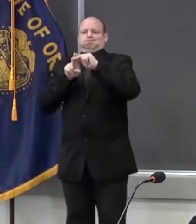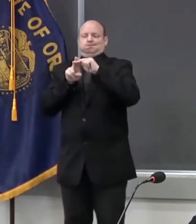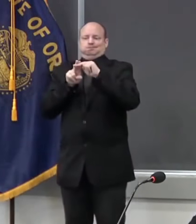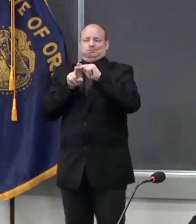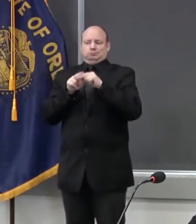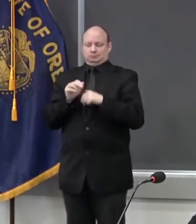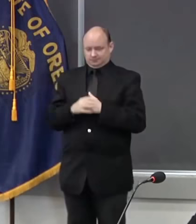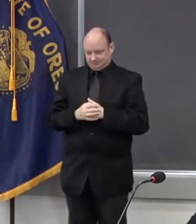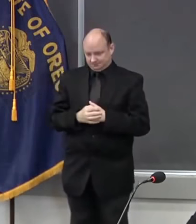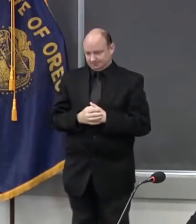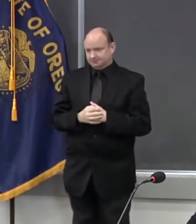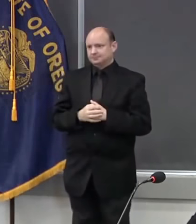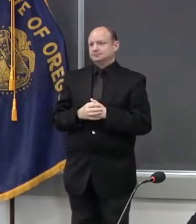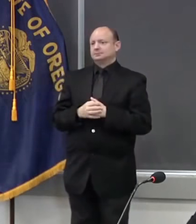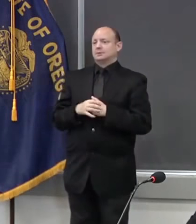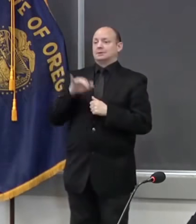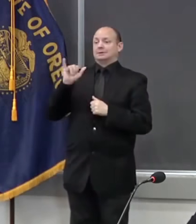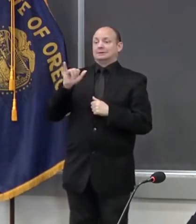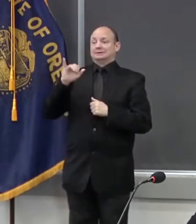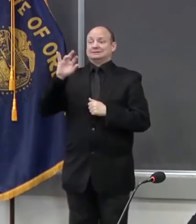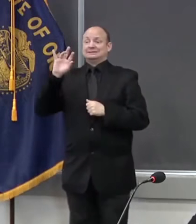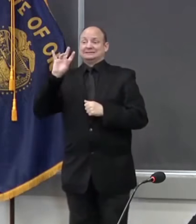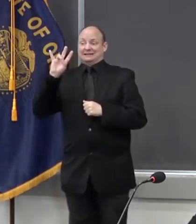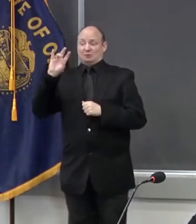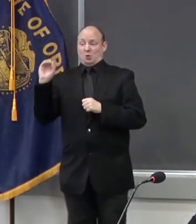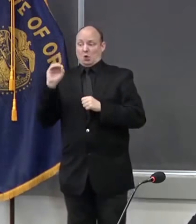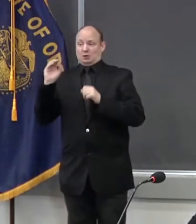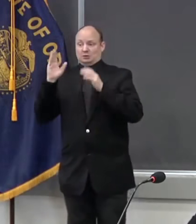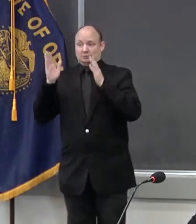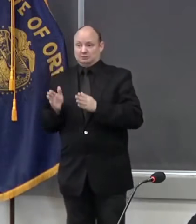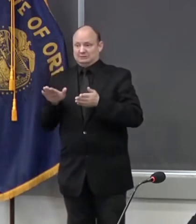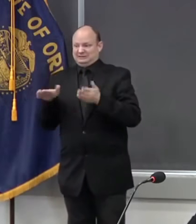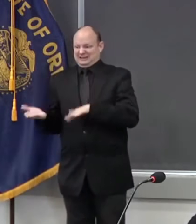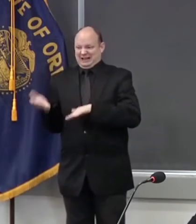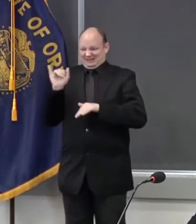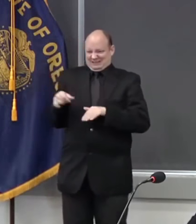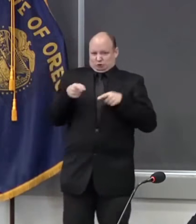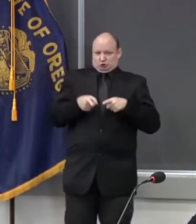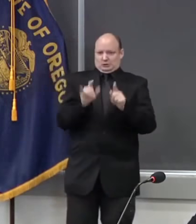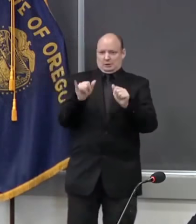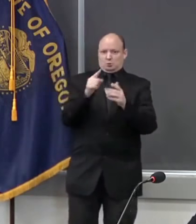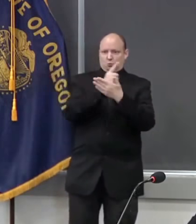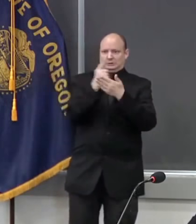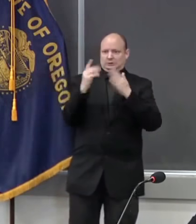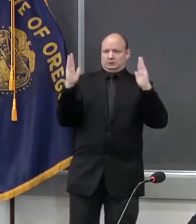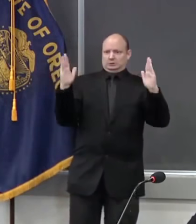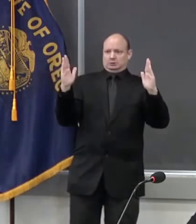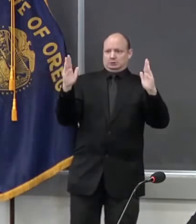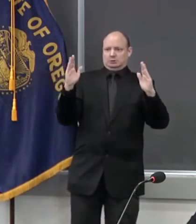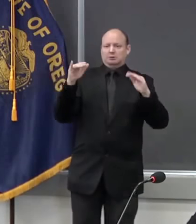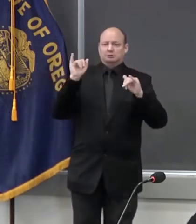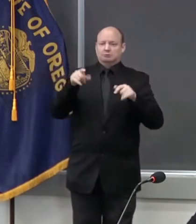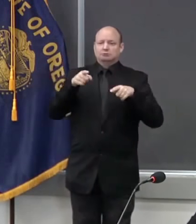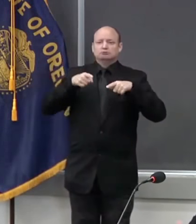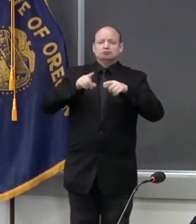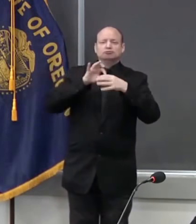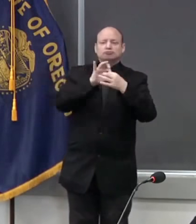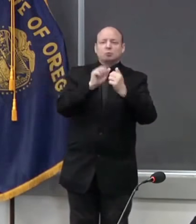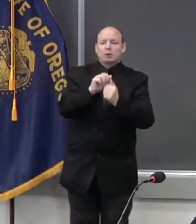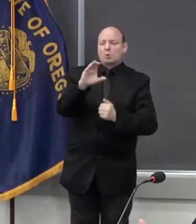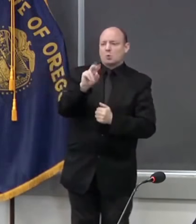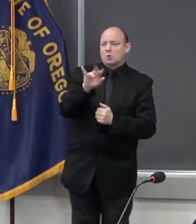37 Oregonians have tragically died in the past week in association with COVID-19, and that's compared